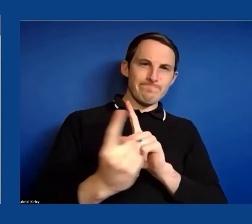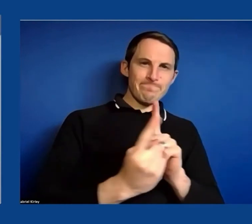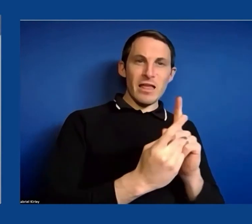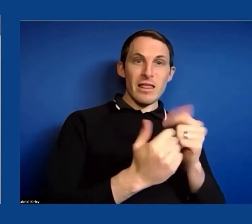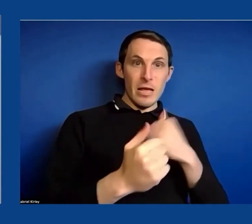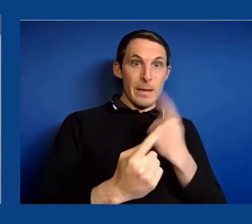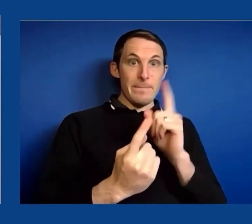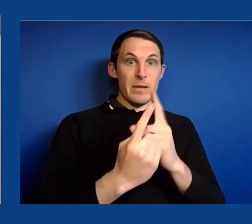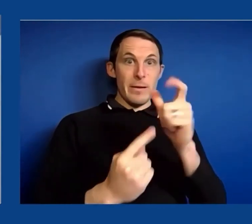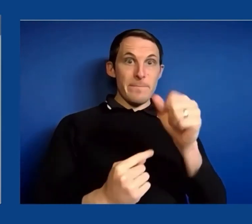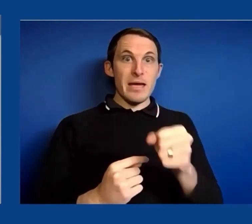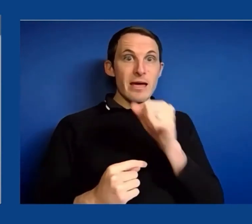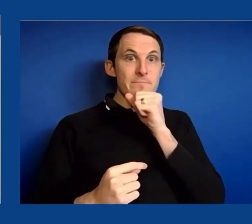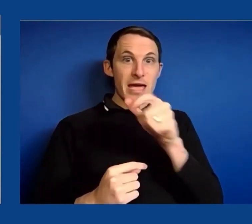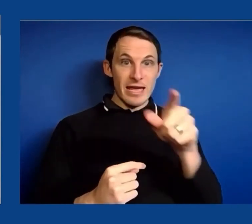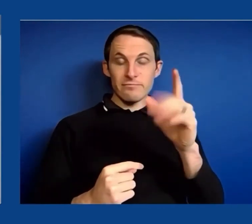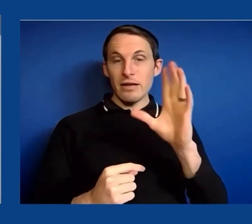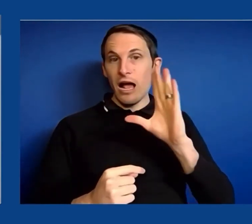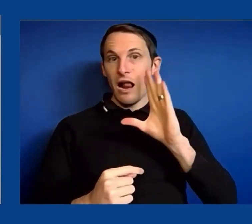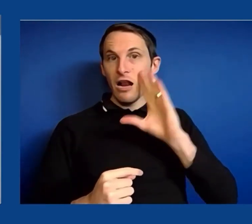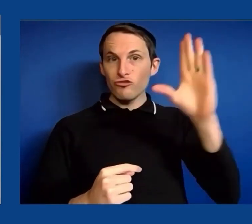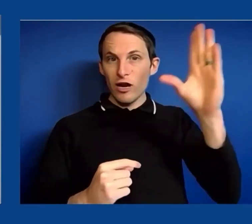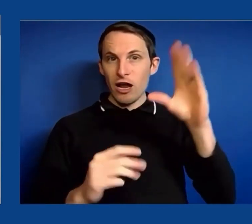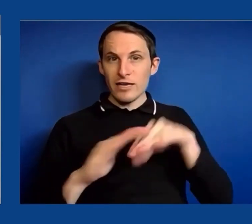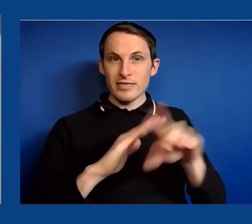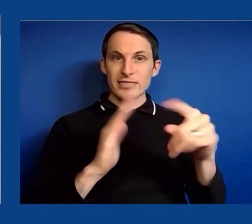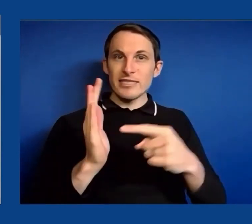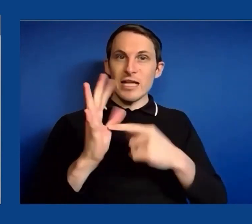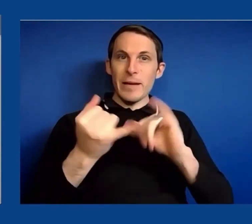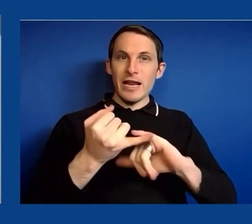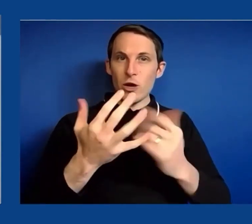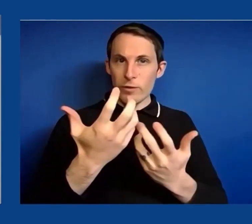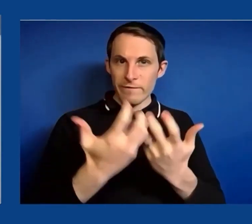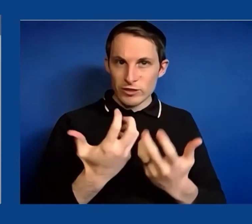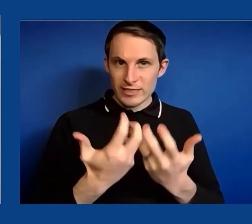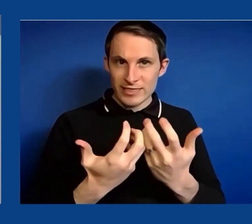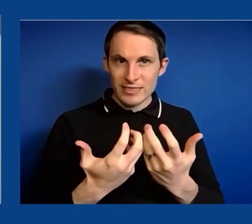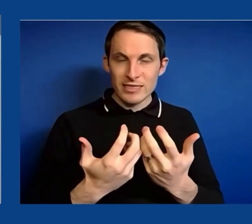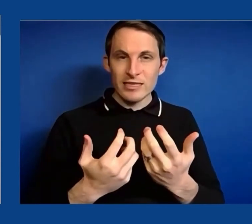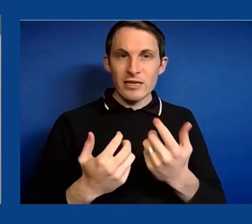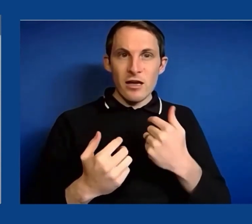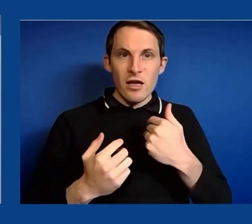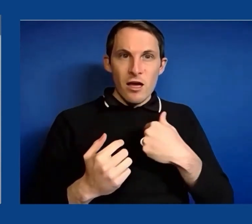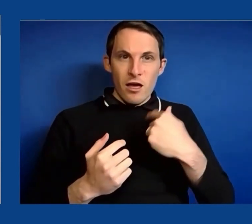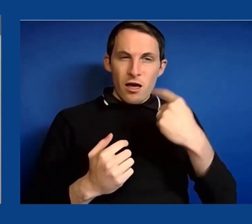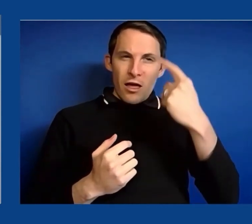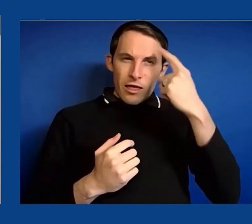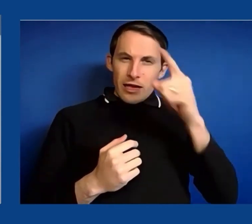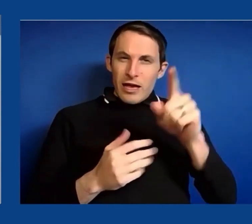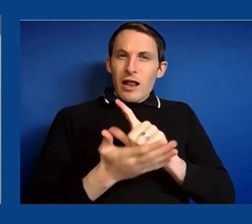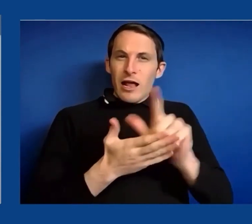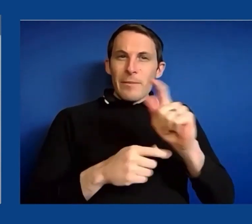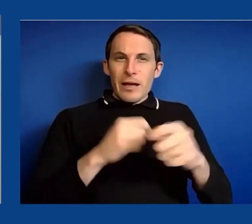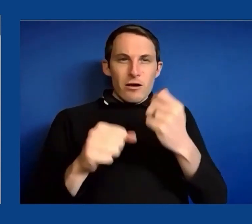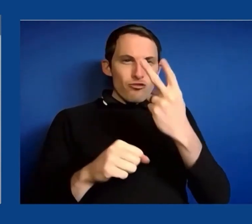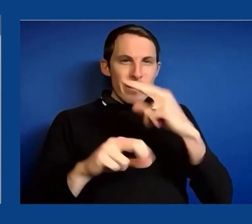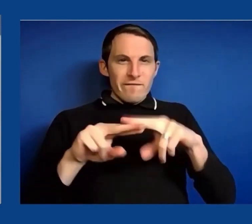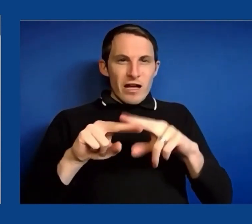was a lecturer at Tasmanian University. I think he became the grandfather